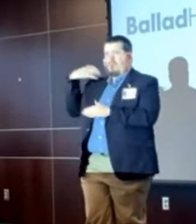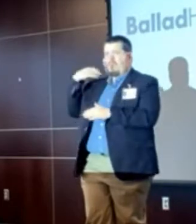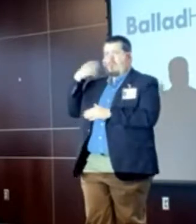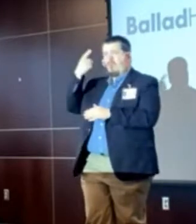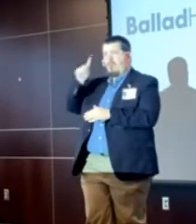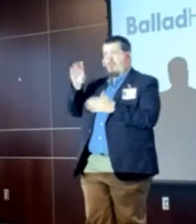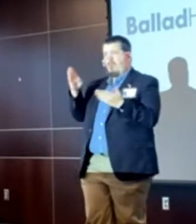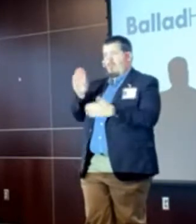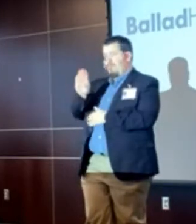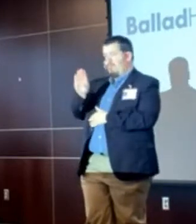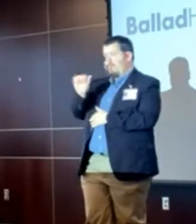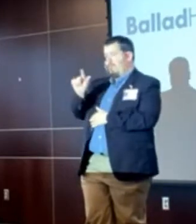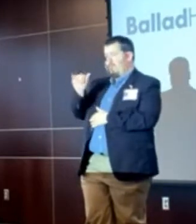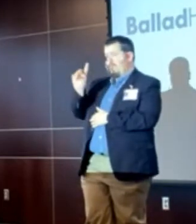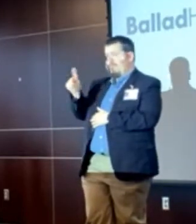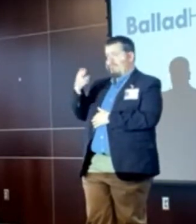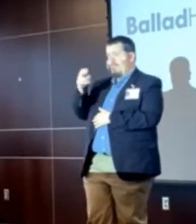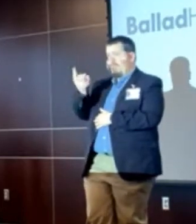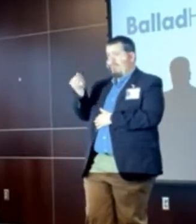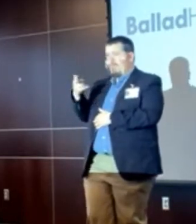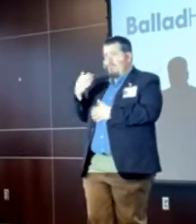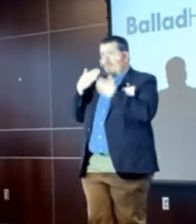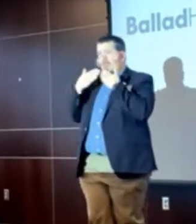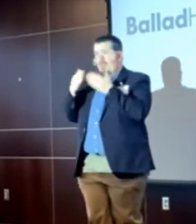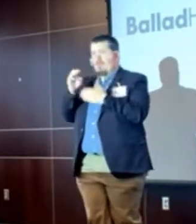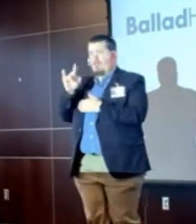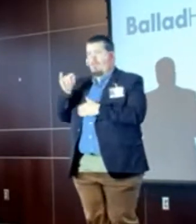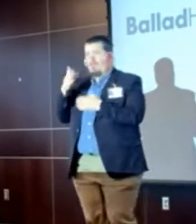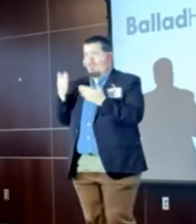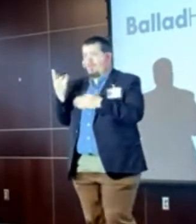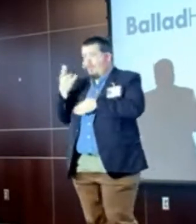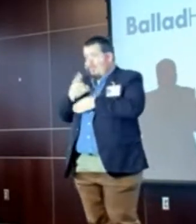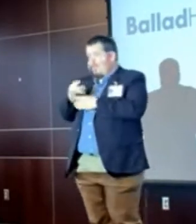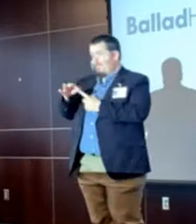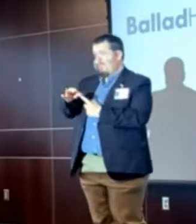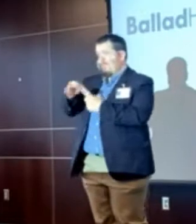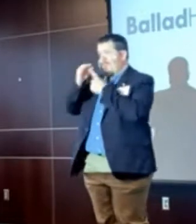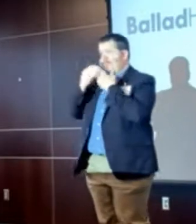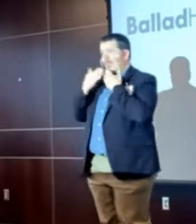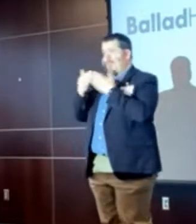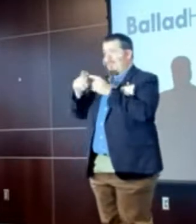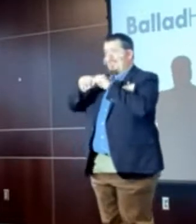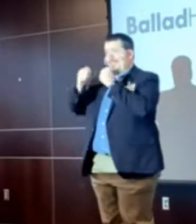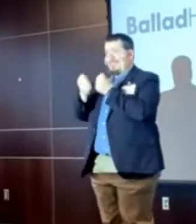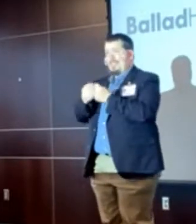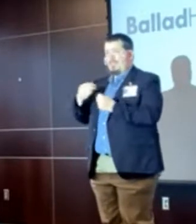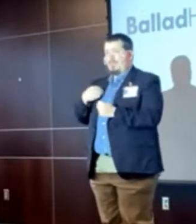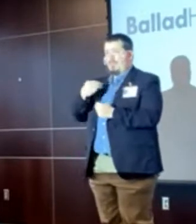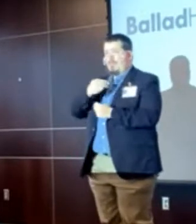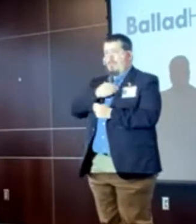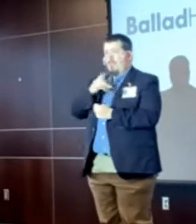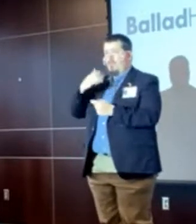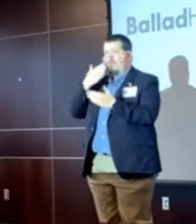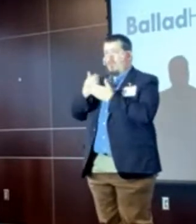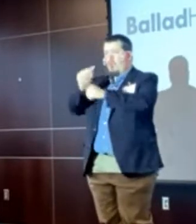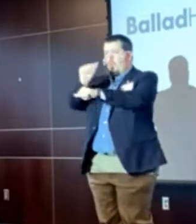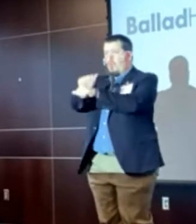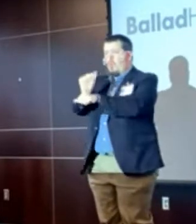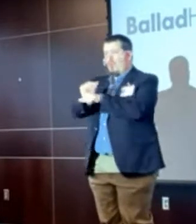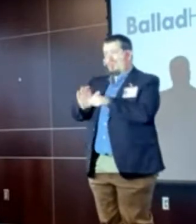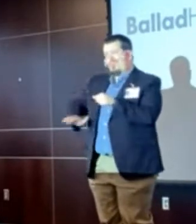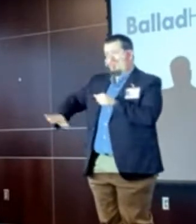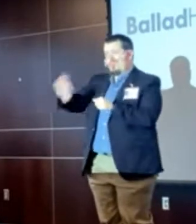the media for being with us today. Especially want to say thank you to the team members and all the great work that we have across Ballad